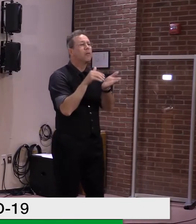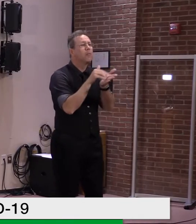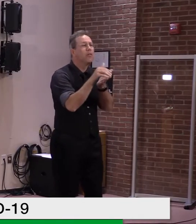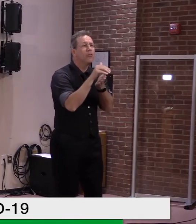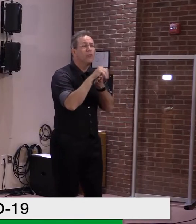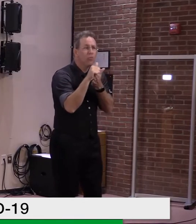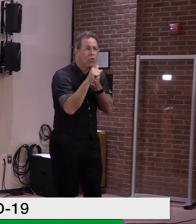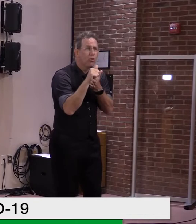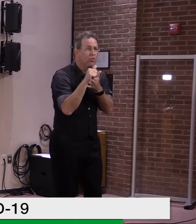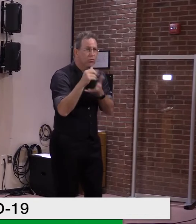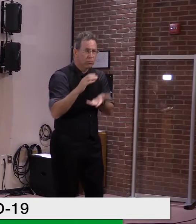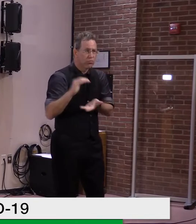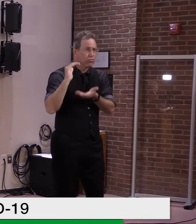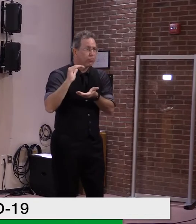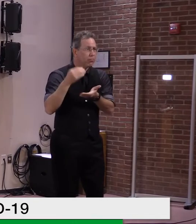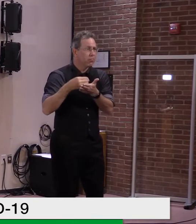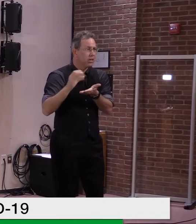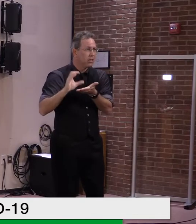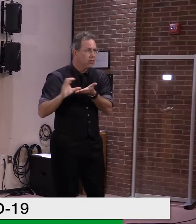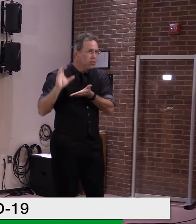of permanent housing